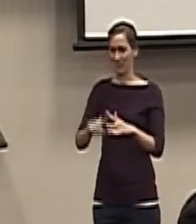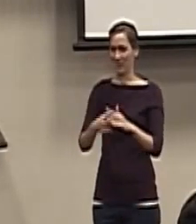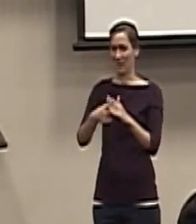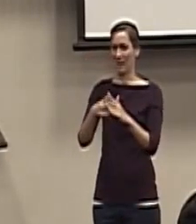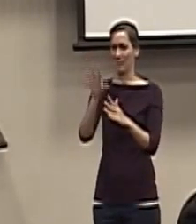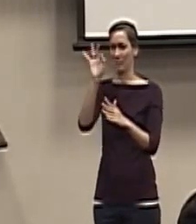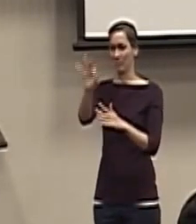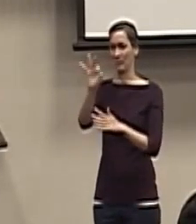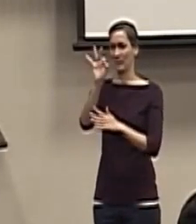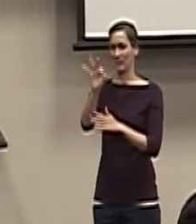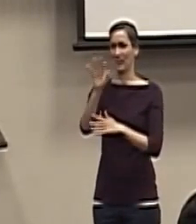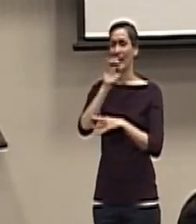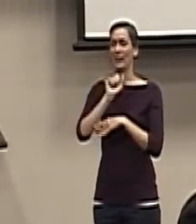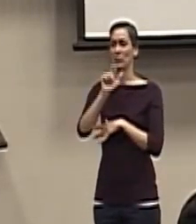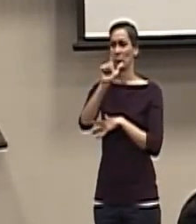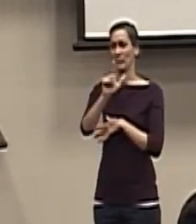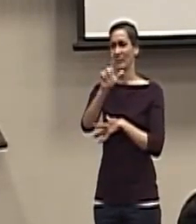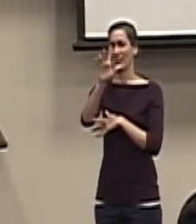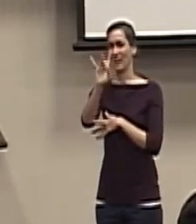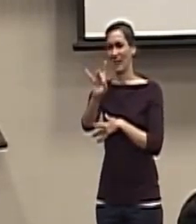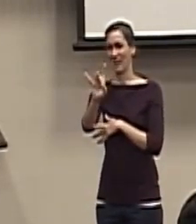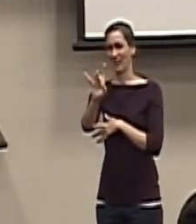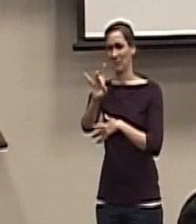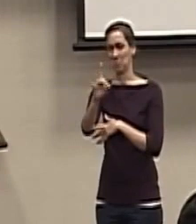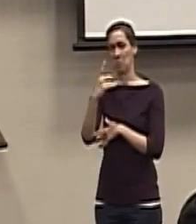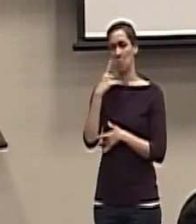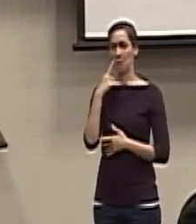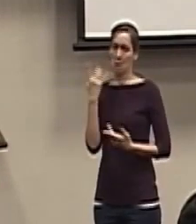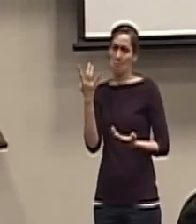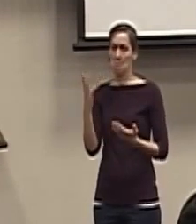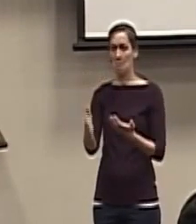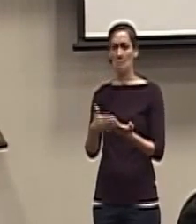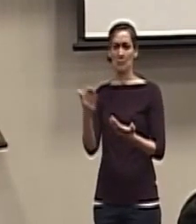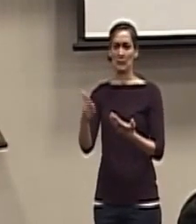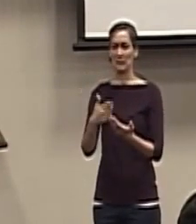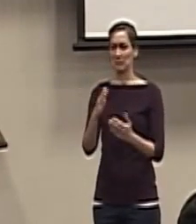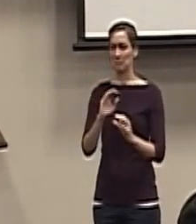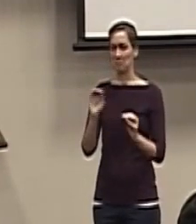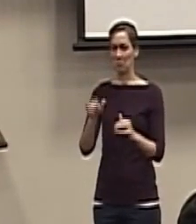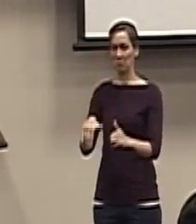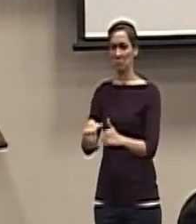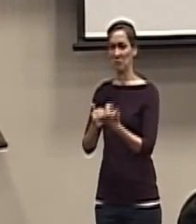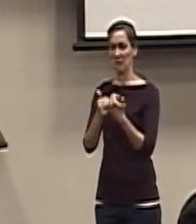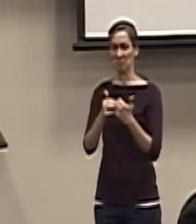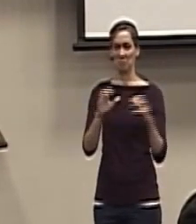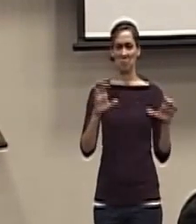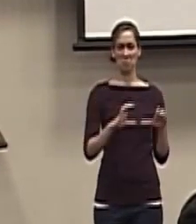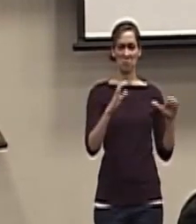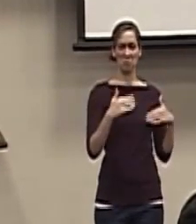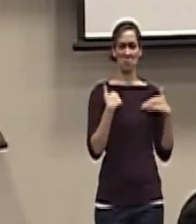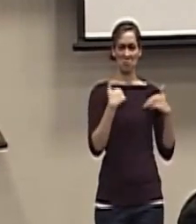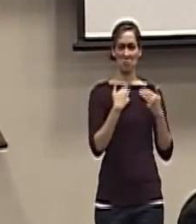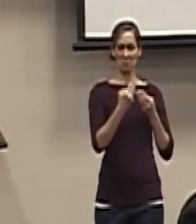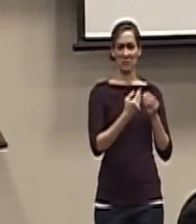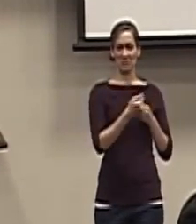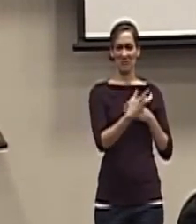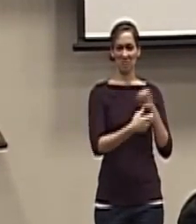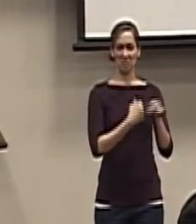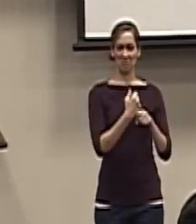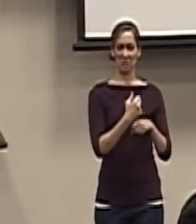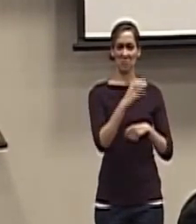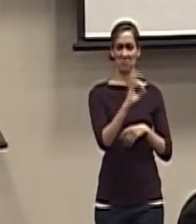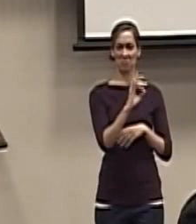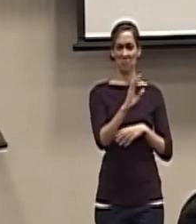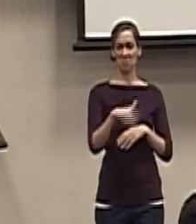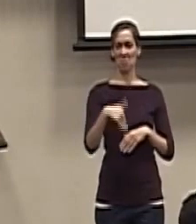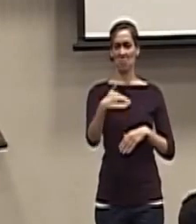that it wasn't going to be much of a challenge for me. I'd done youth ministry for several years, and I had preached on occasion, and then I figured